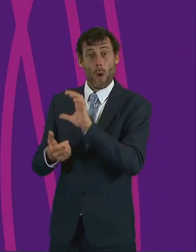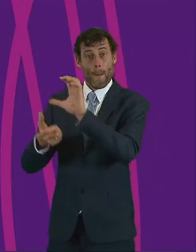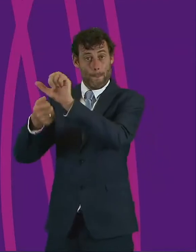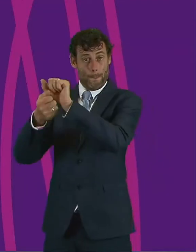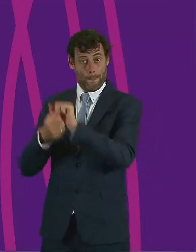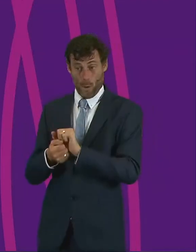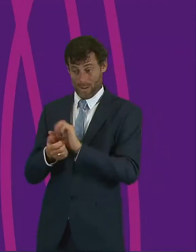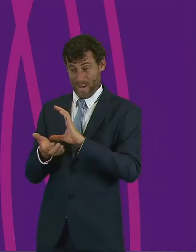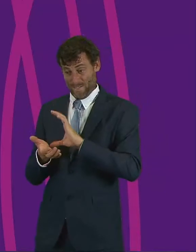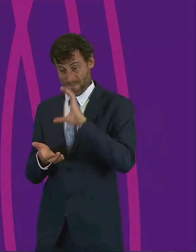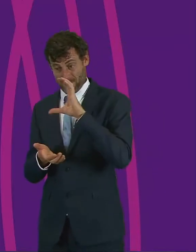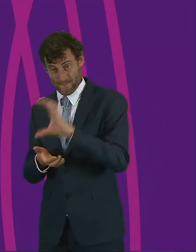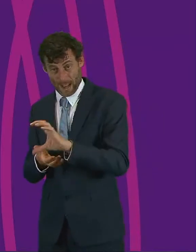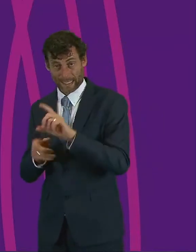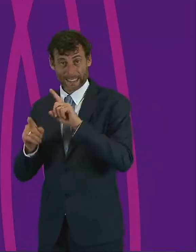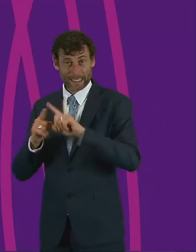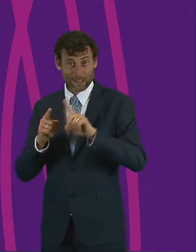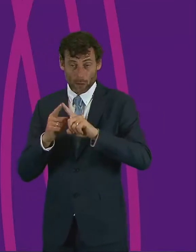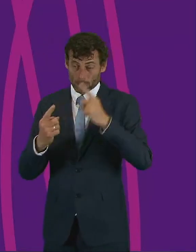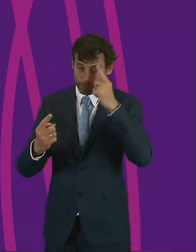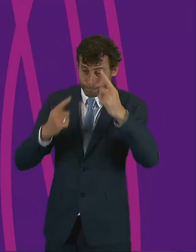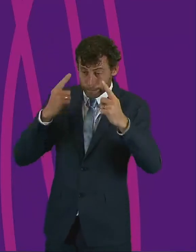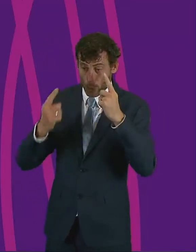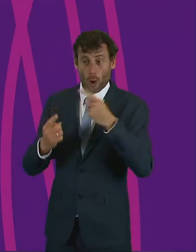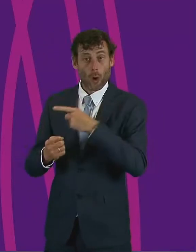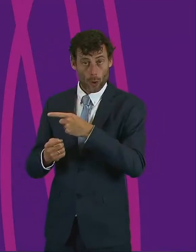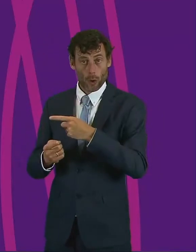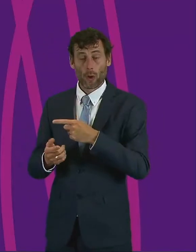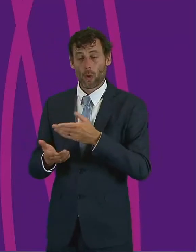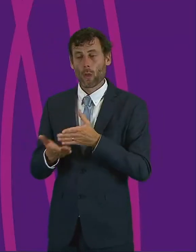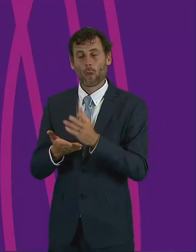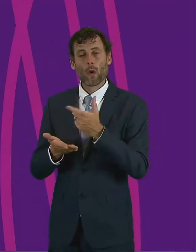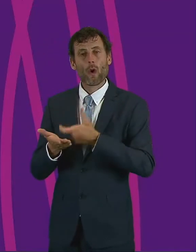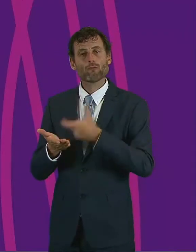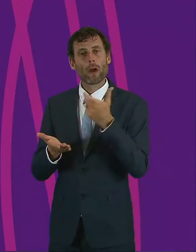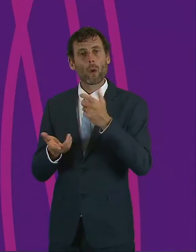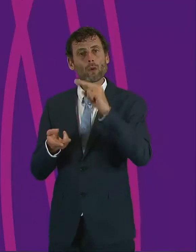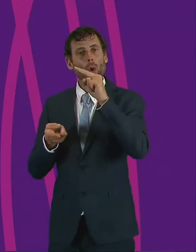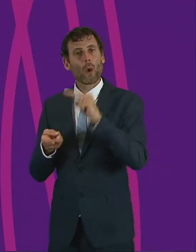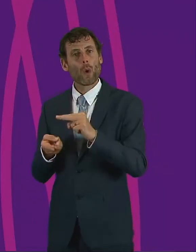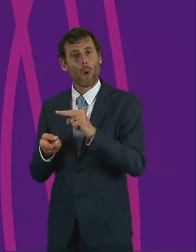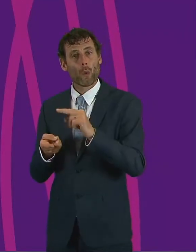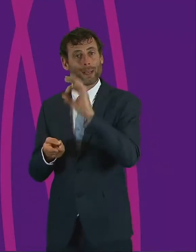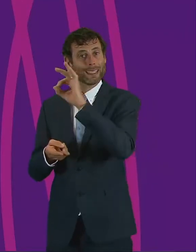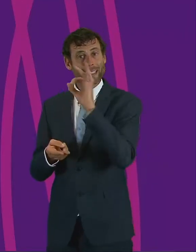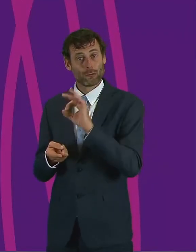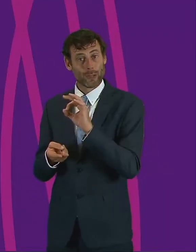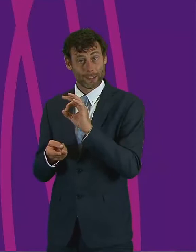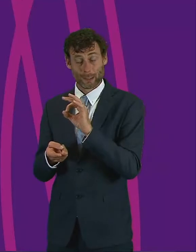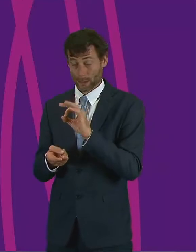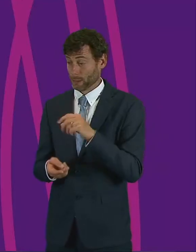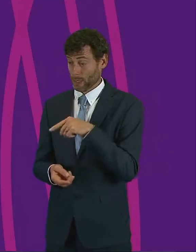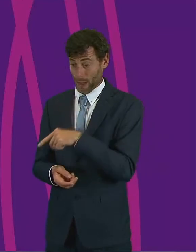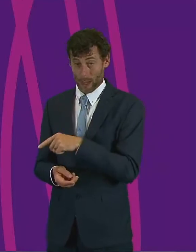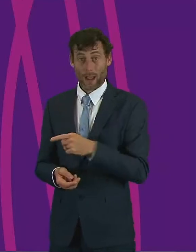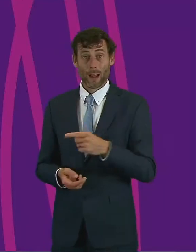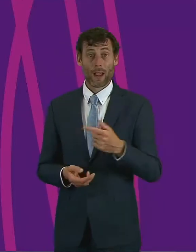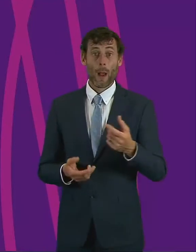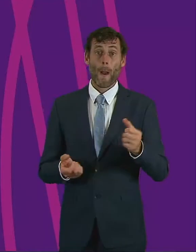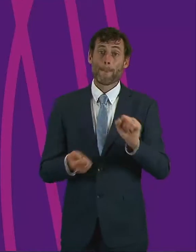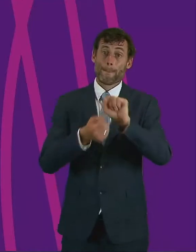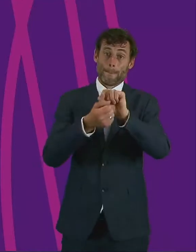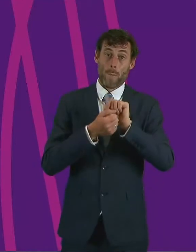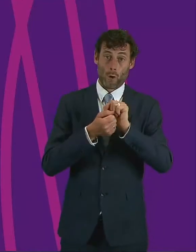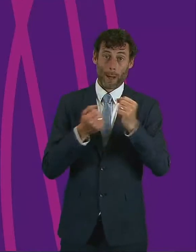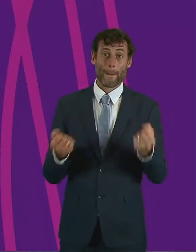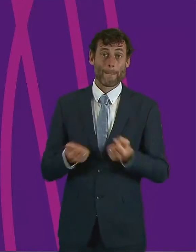of the interventions through record low interest rate borrowing. We have borrowing powers that are all well and